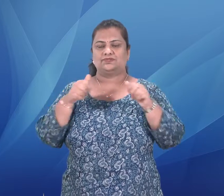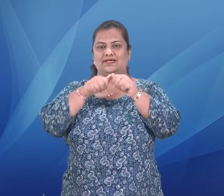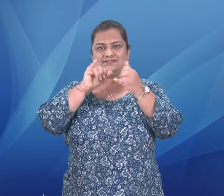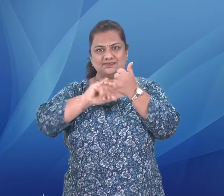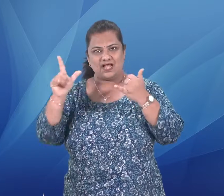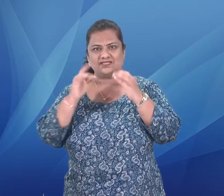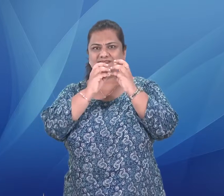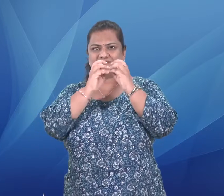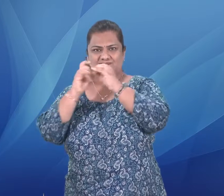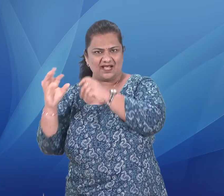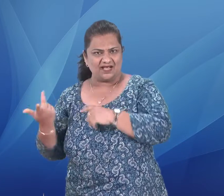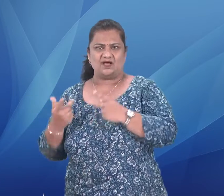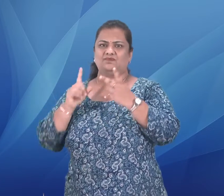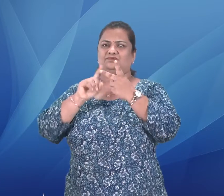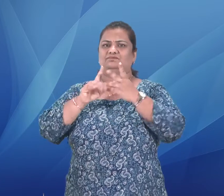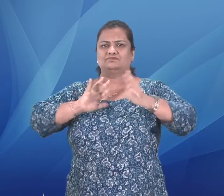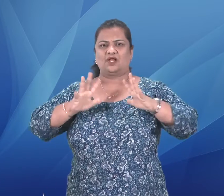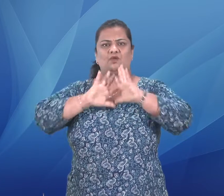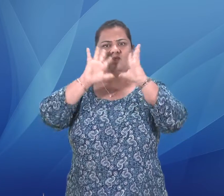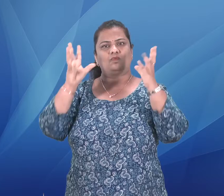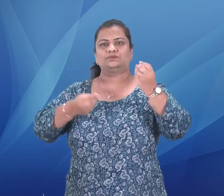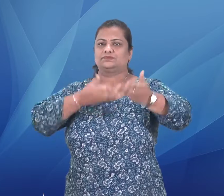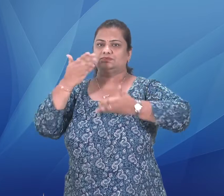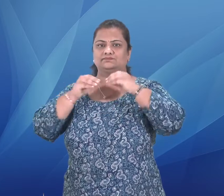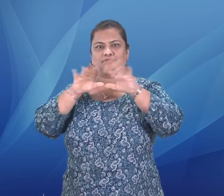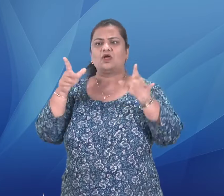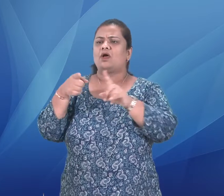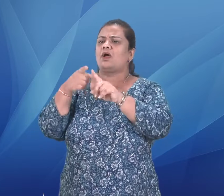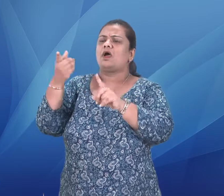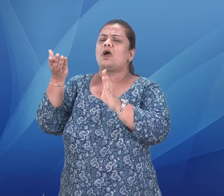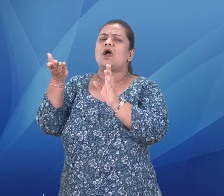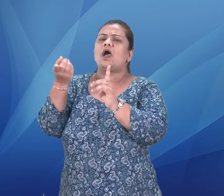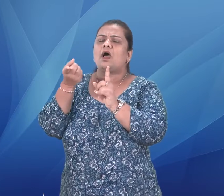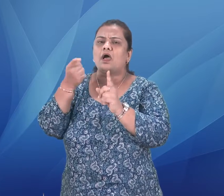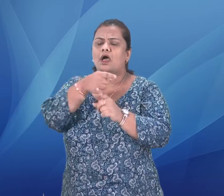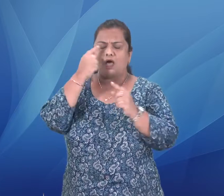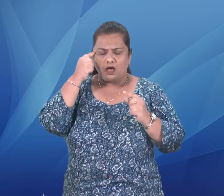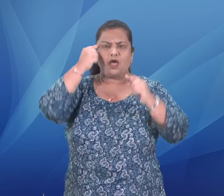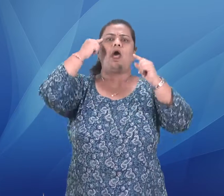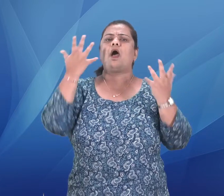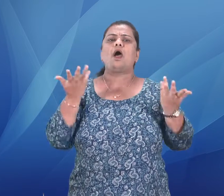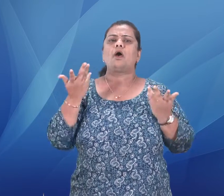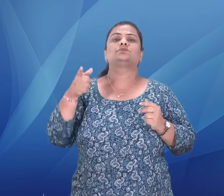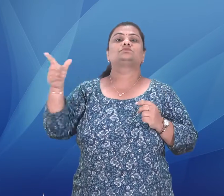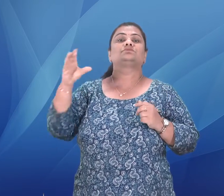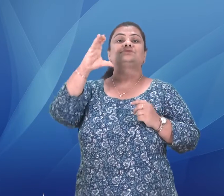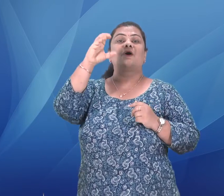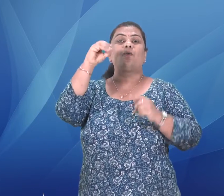augmented reality enabled lens, made in partnership with the technology company Signal, teaches people how to fingerspell their